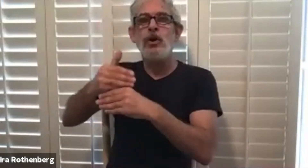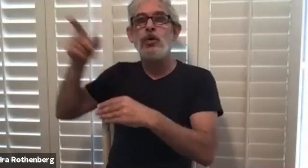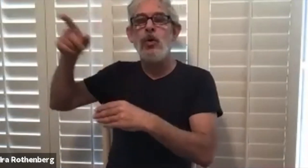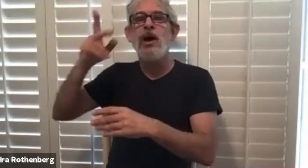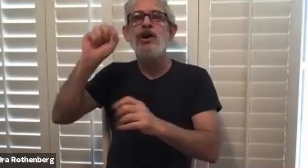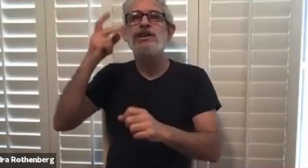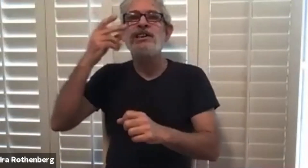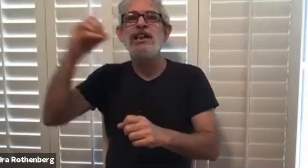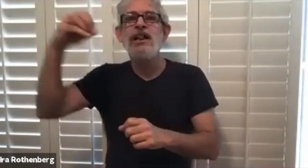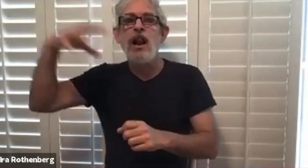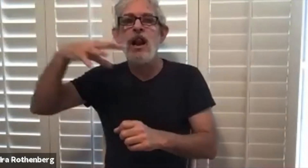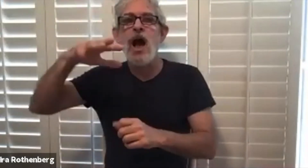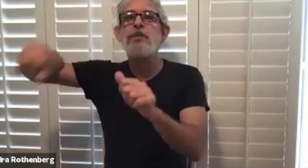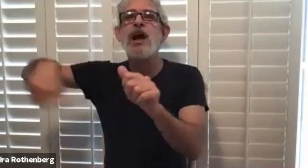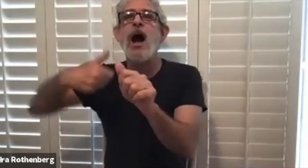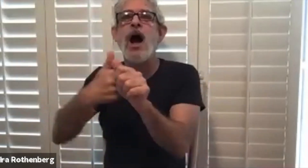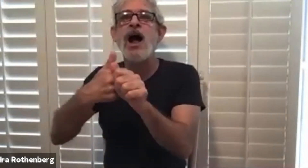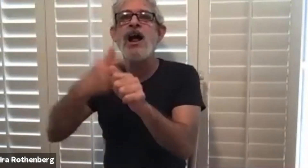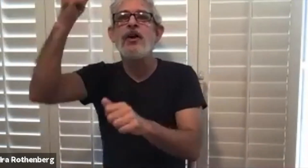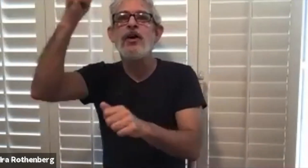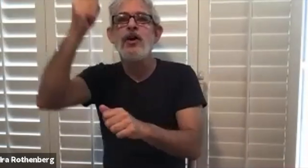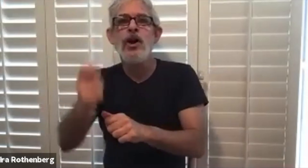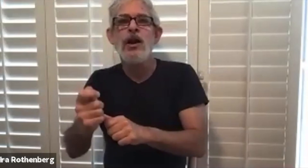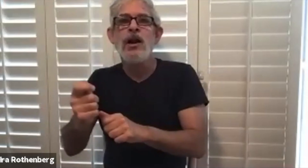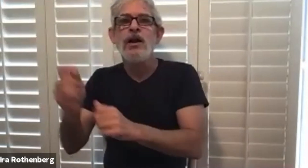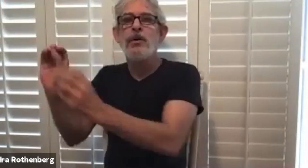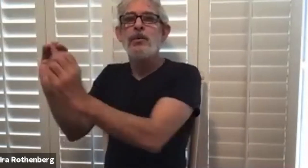it was. And she could see a light behind the curtain